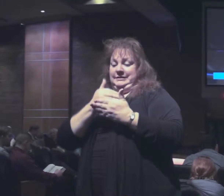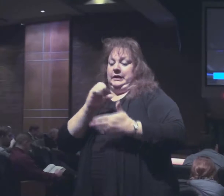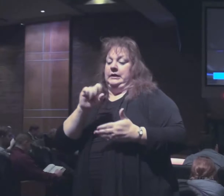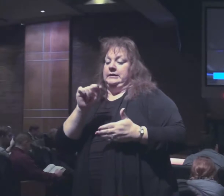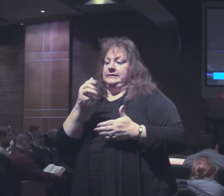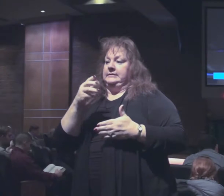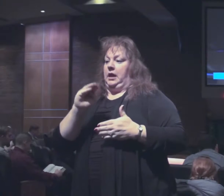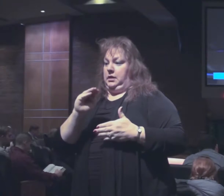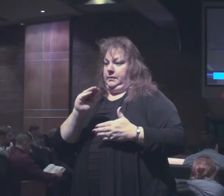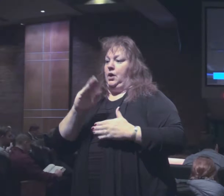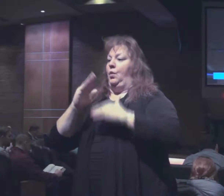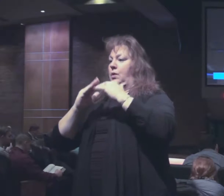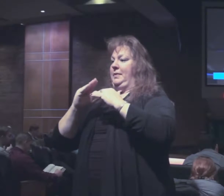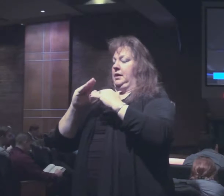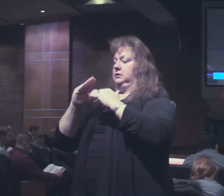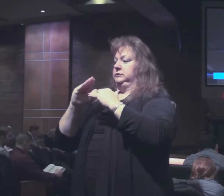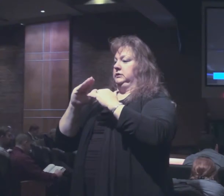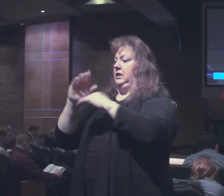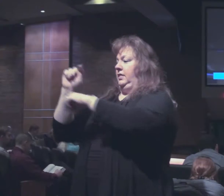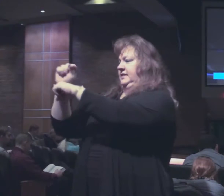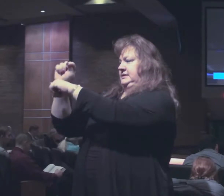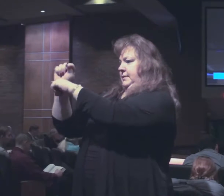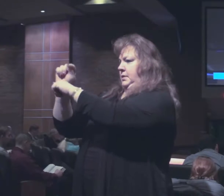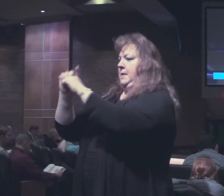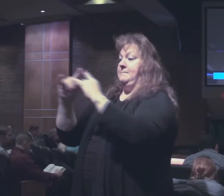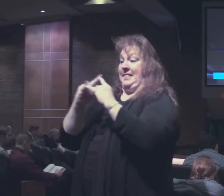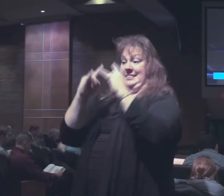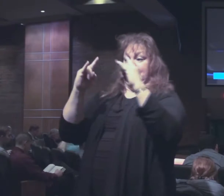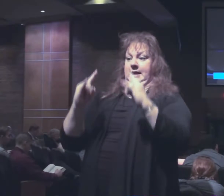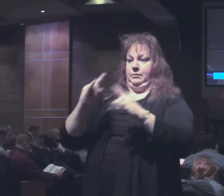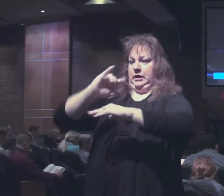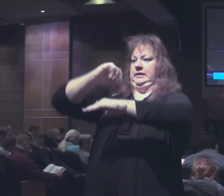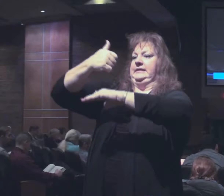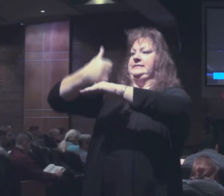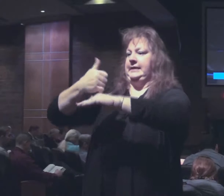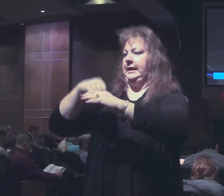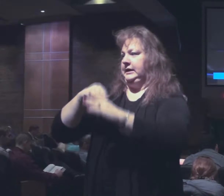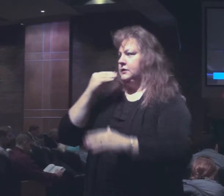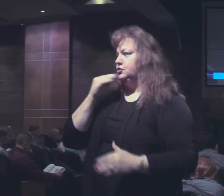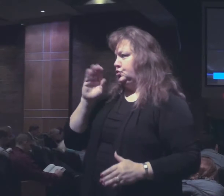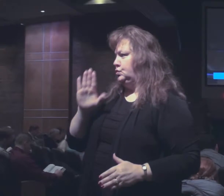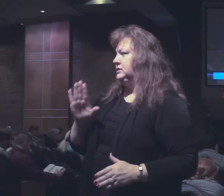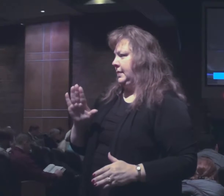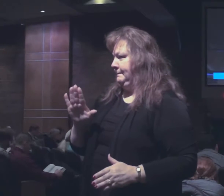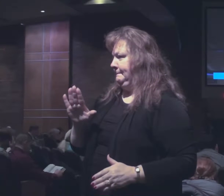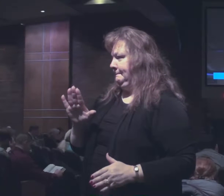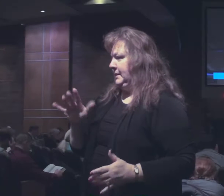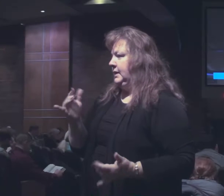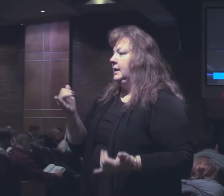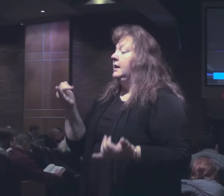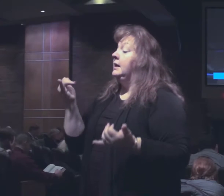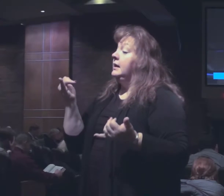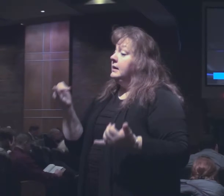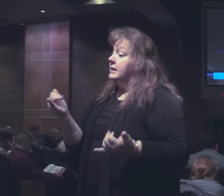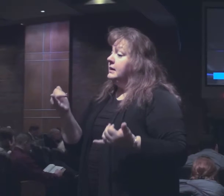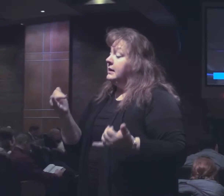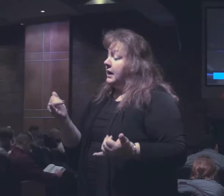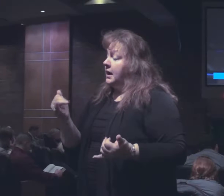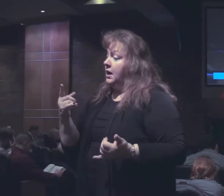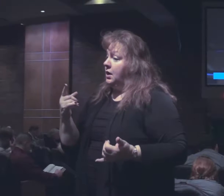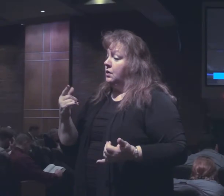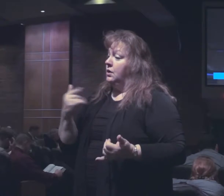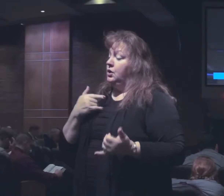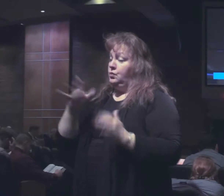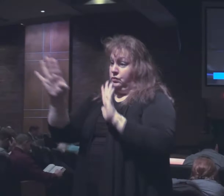the tabernacle has been set in Jerusalem. And now you have